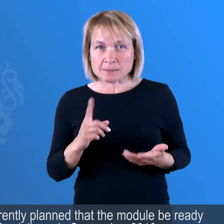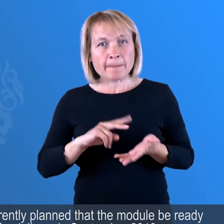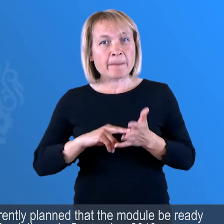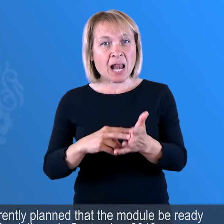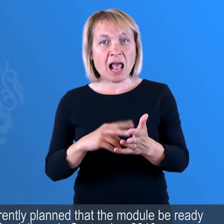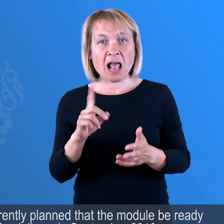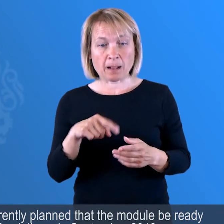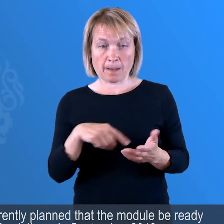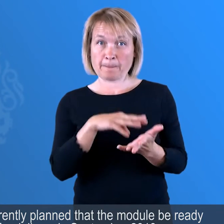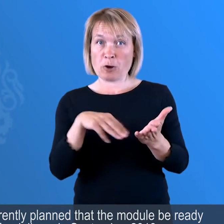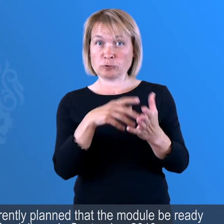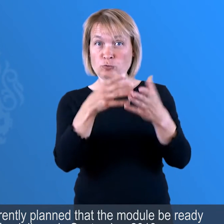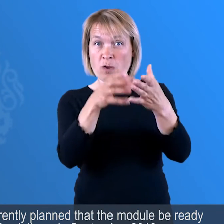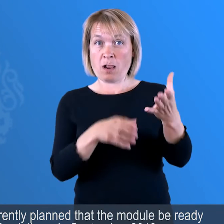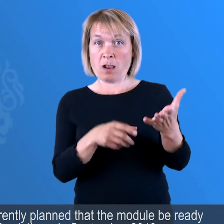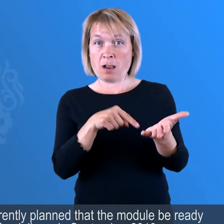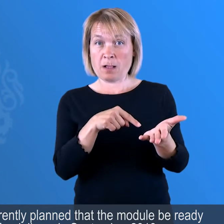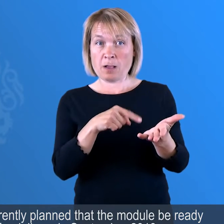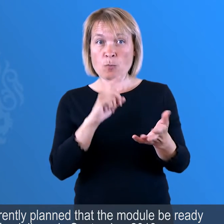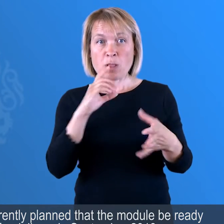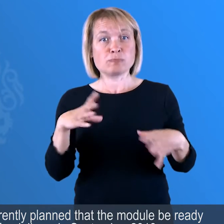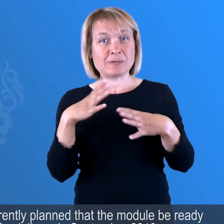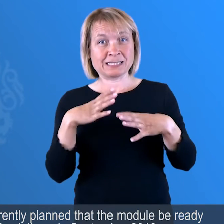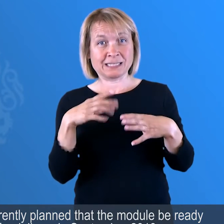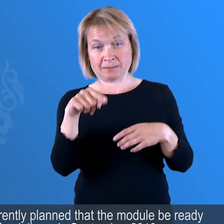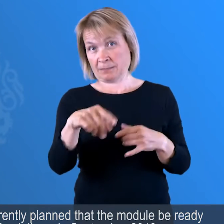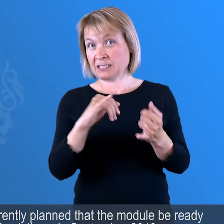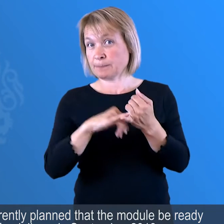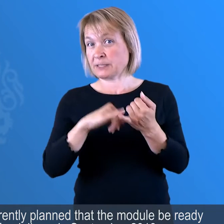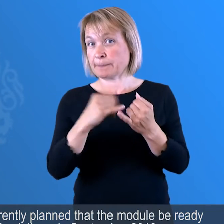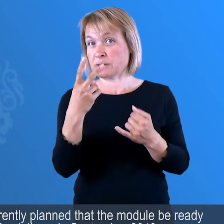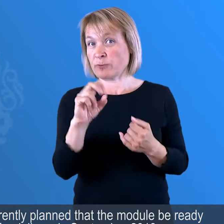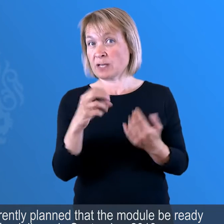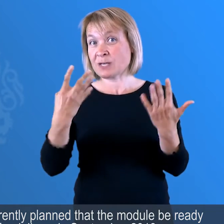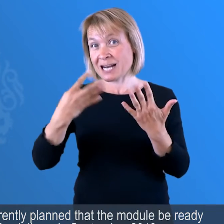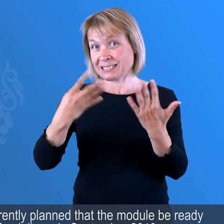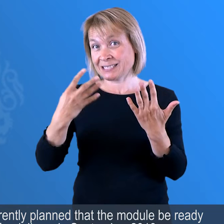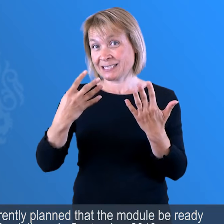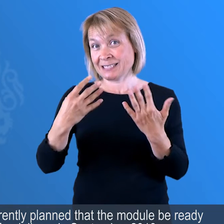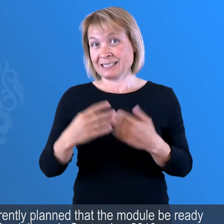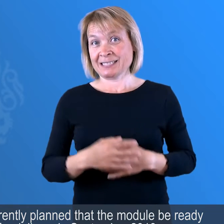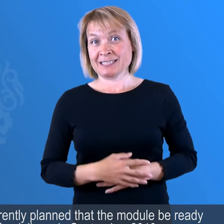It is currently planned that the module be ready for delivery in September 2019.